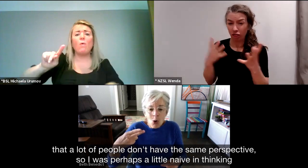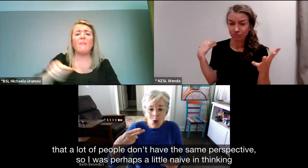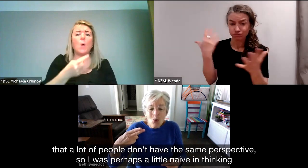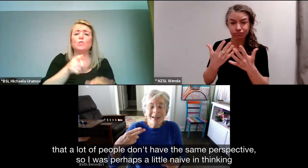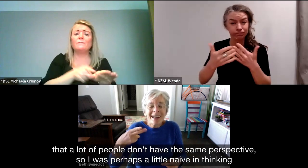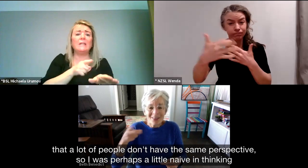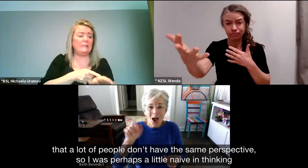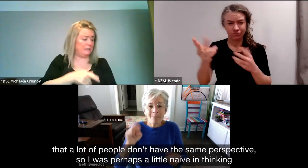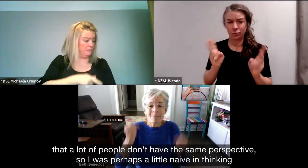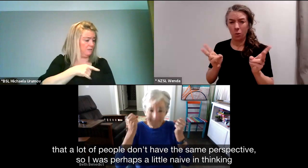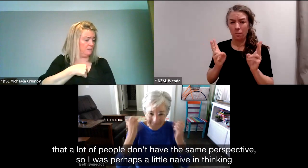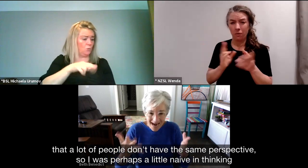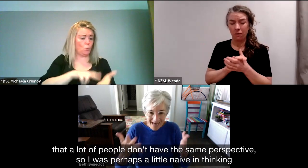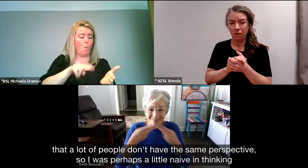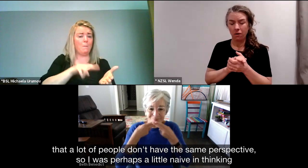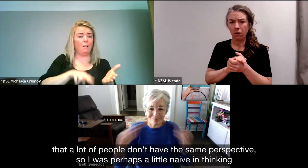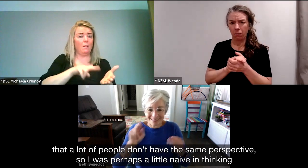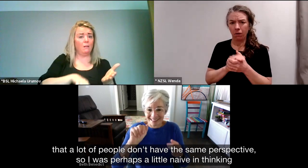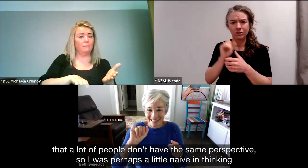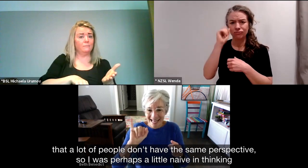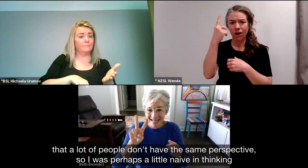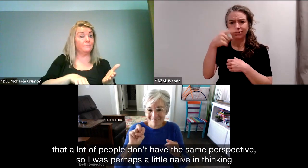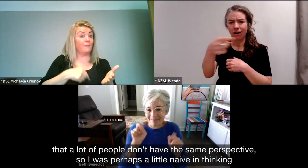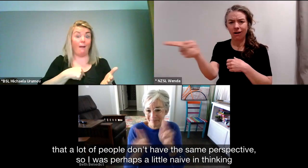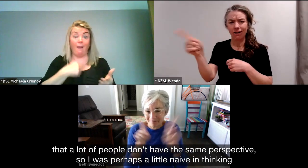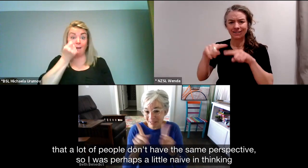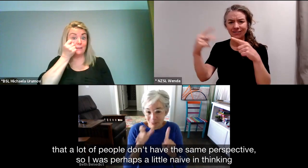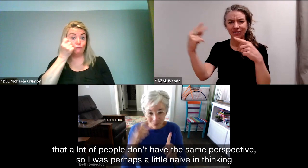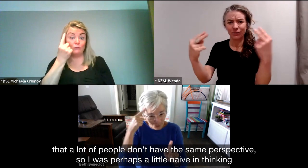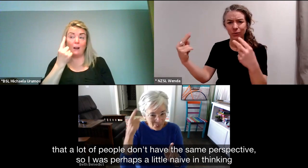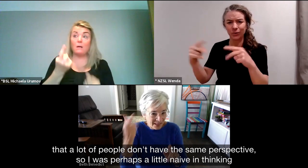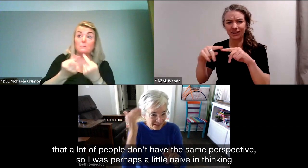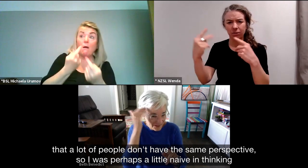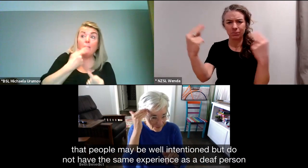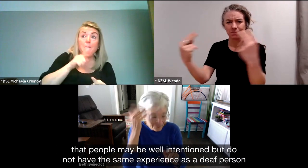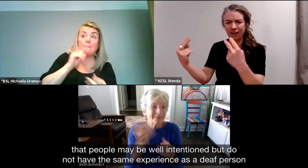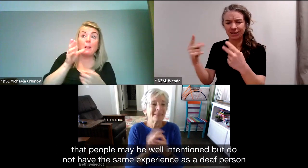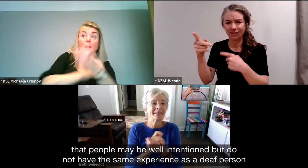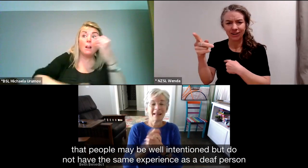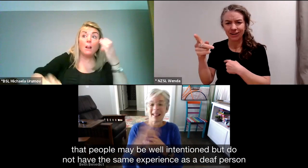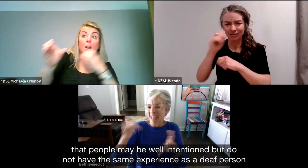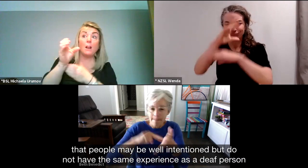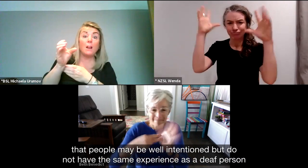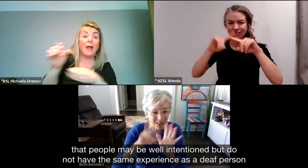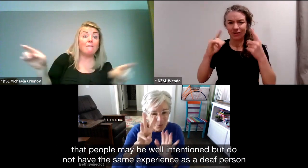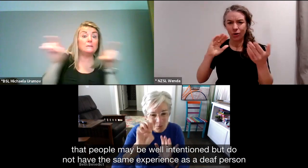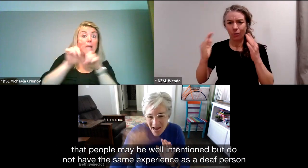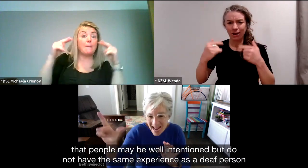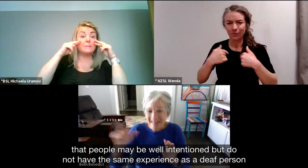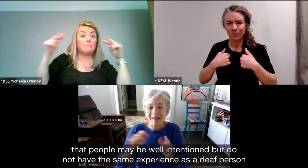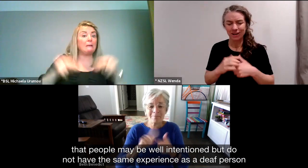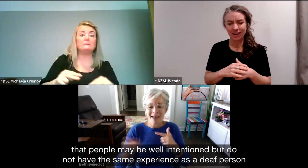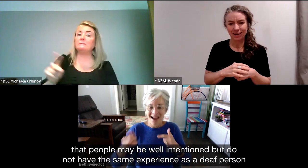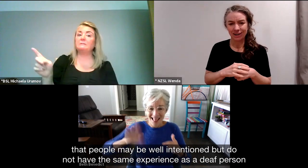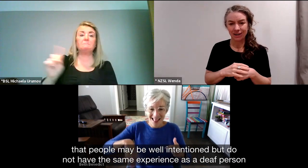that a lot of people don't have the same perspective. So I was perhaps a little naive in thinking that people who may be